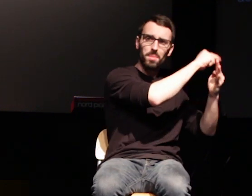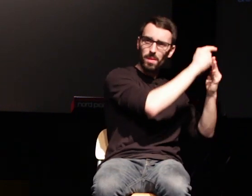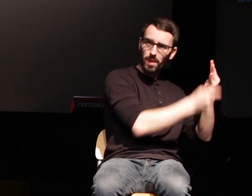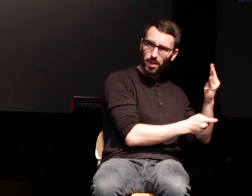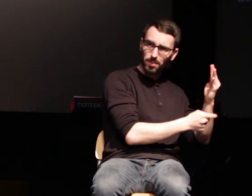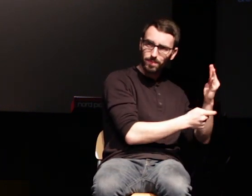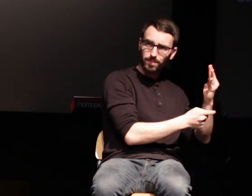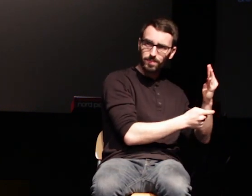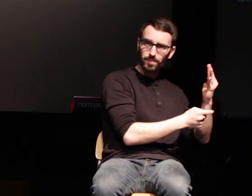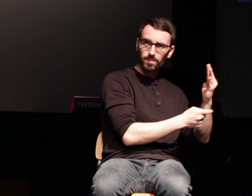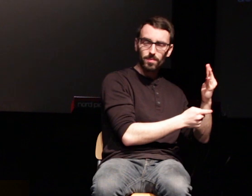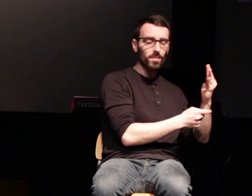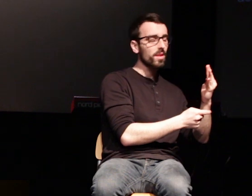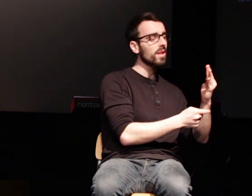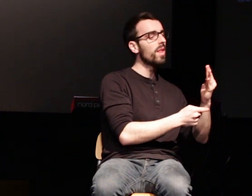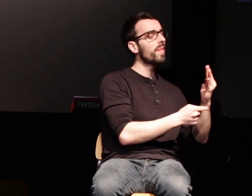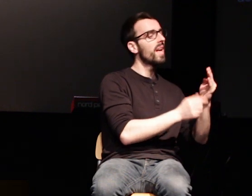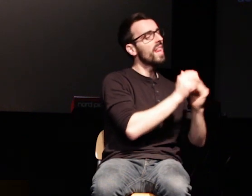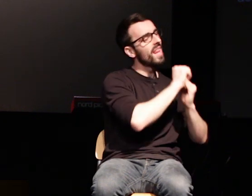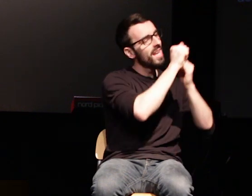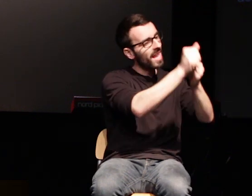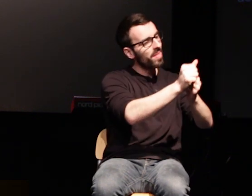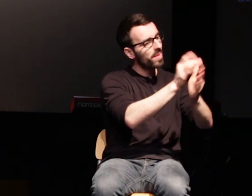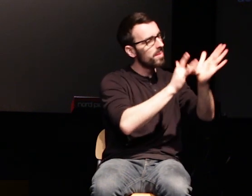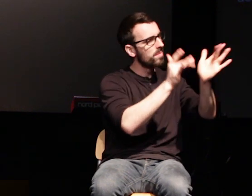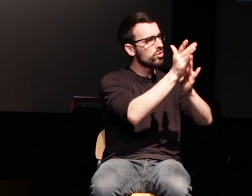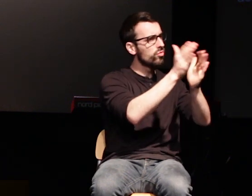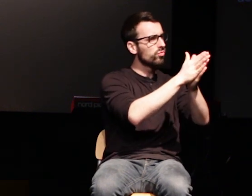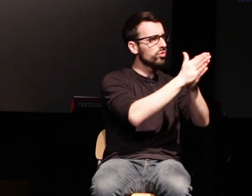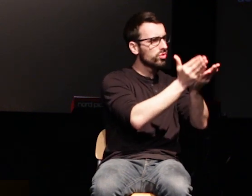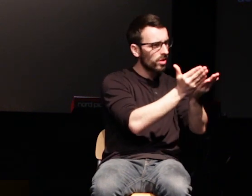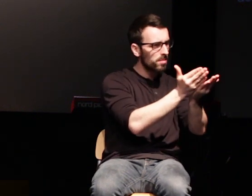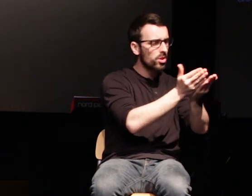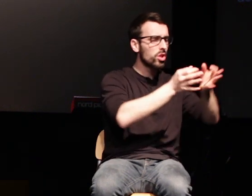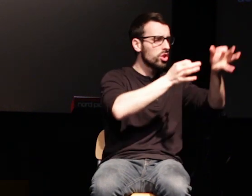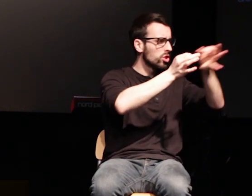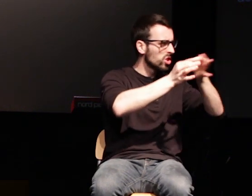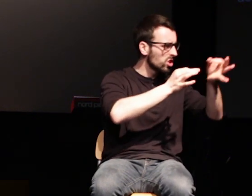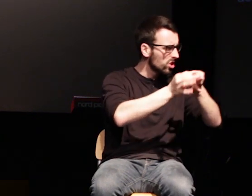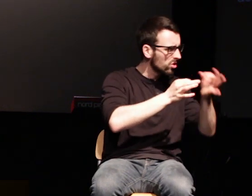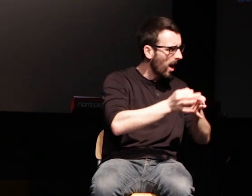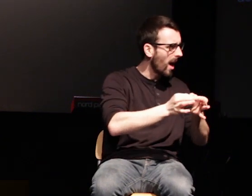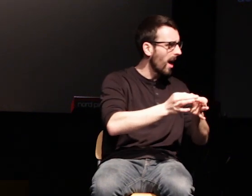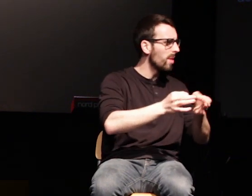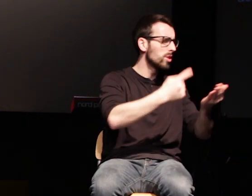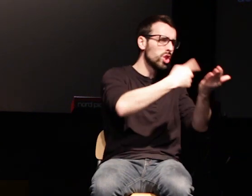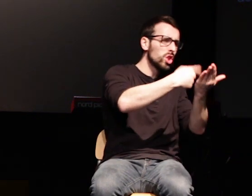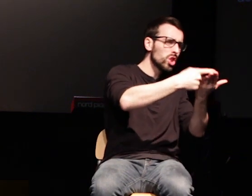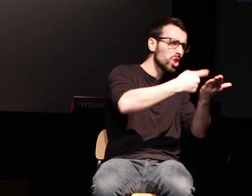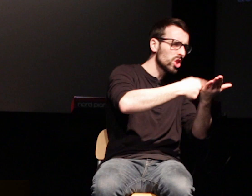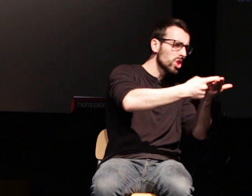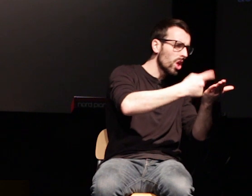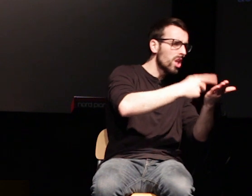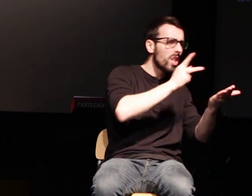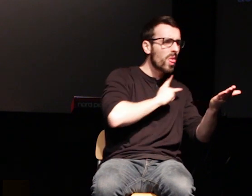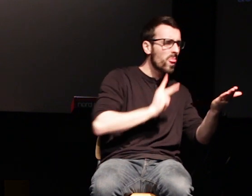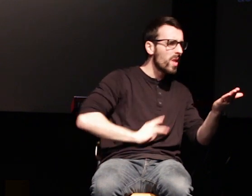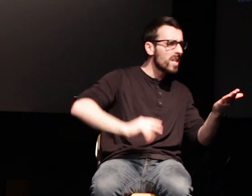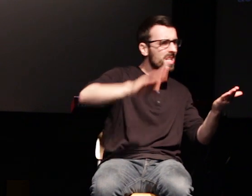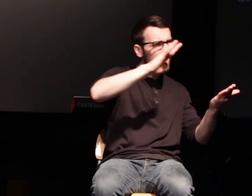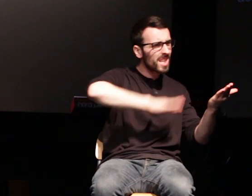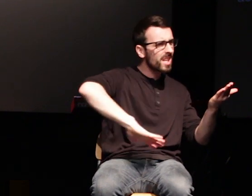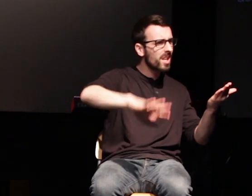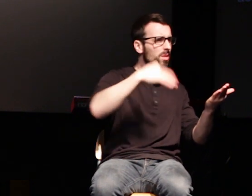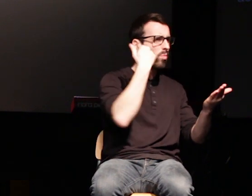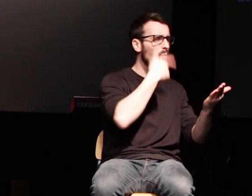to Scripture, that unpacked the things of God, that talked about the kingdom, that provided for them, that